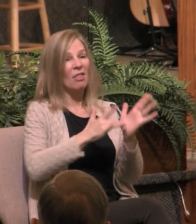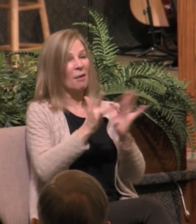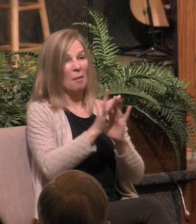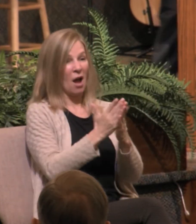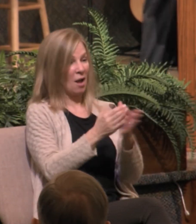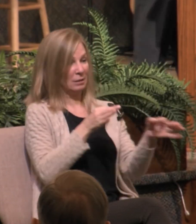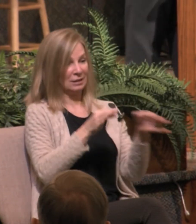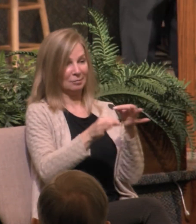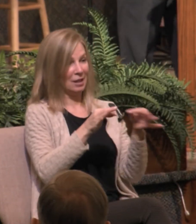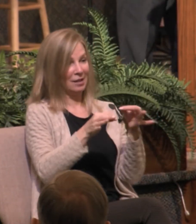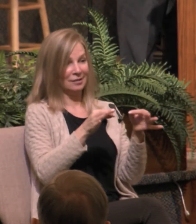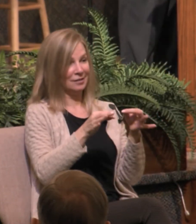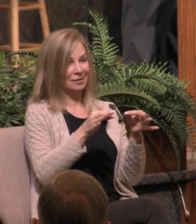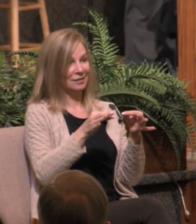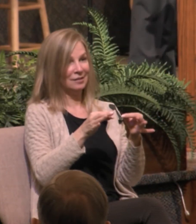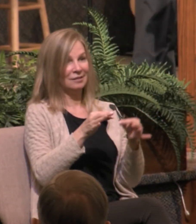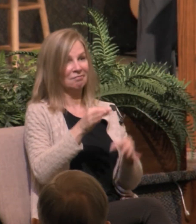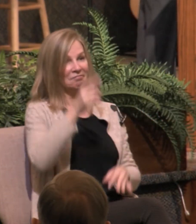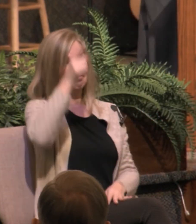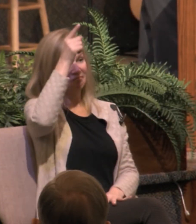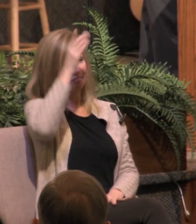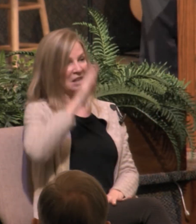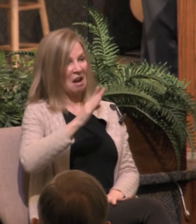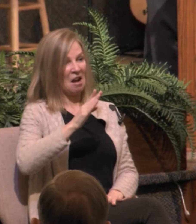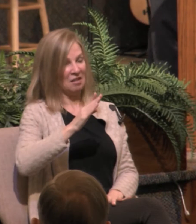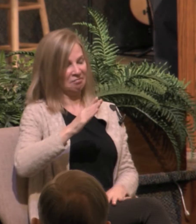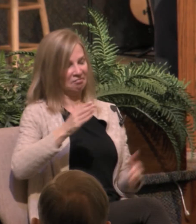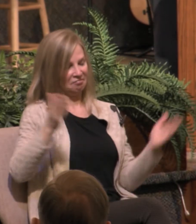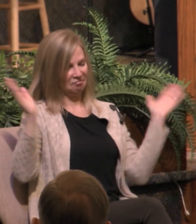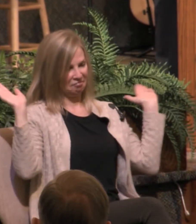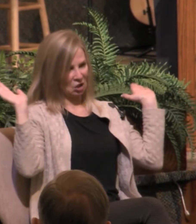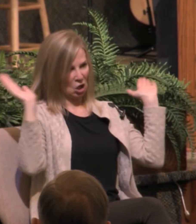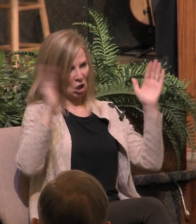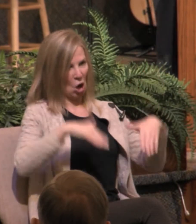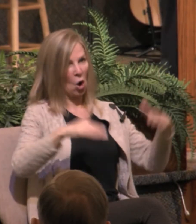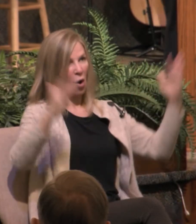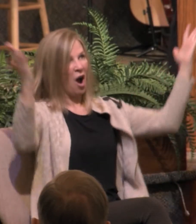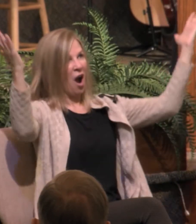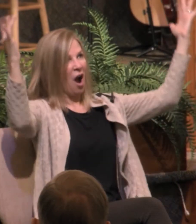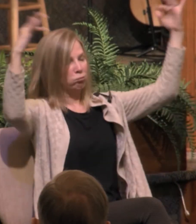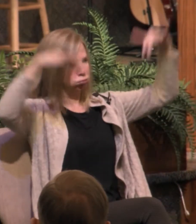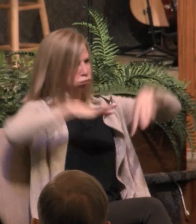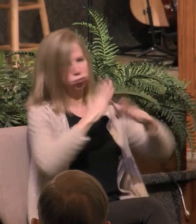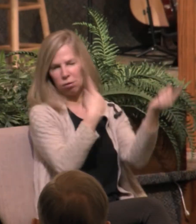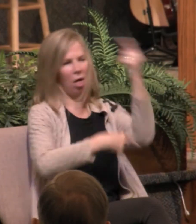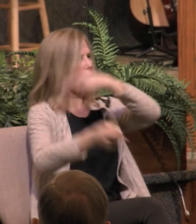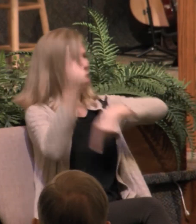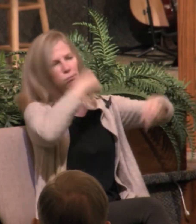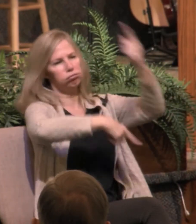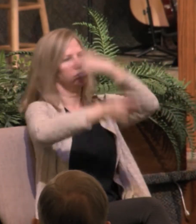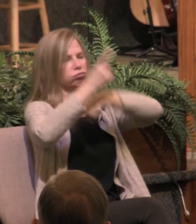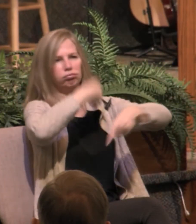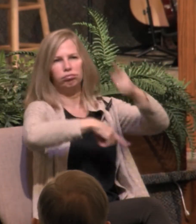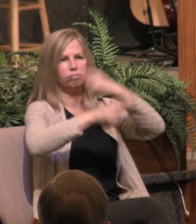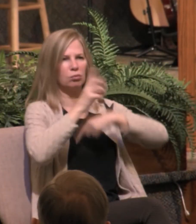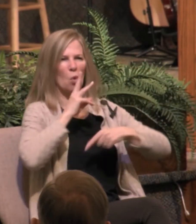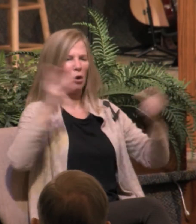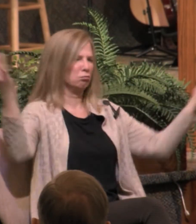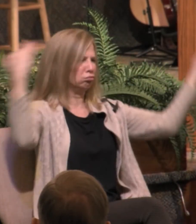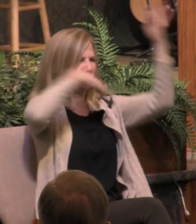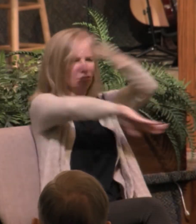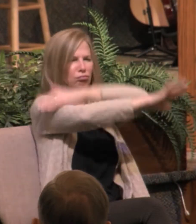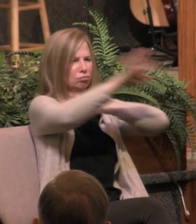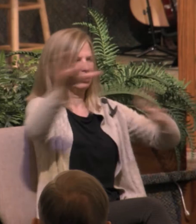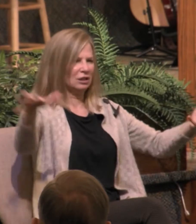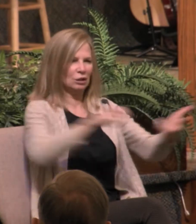tells us that God messed them up. They started turning funny ways. Next thing you know, God brought the water and destroyed